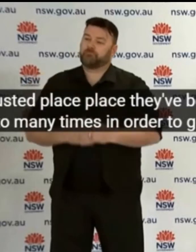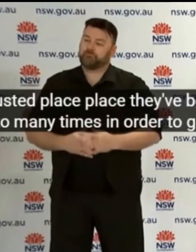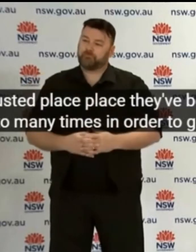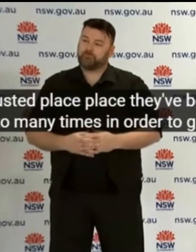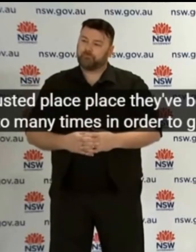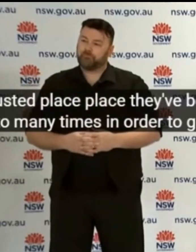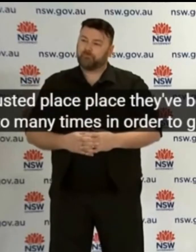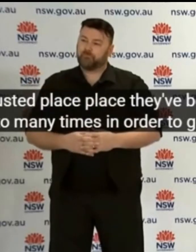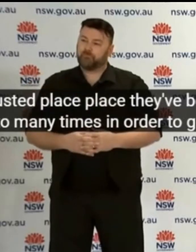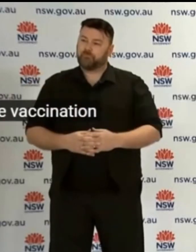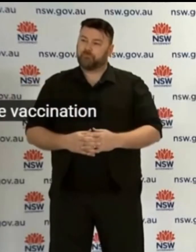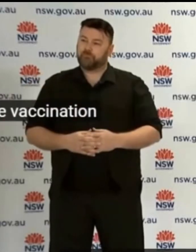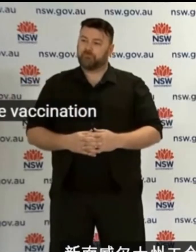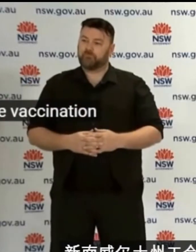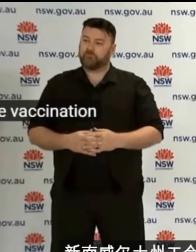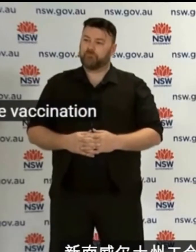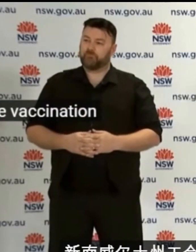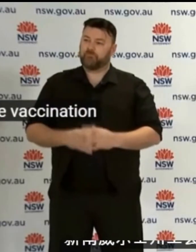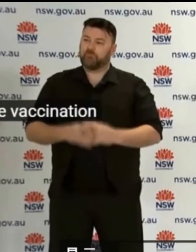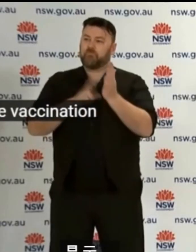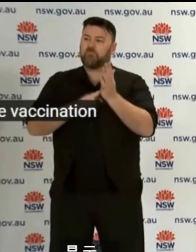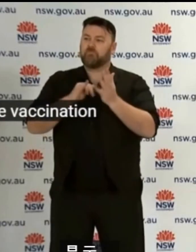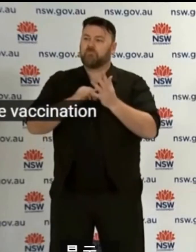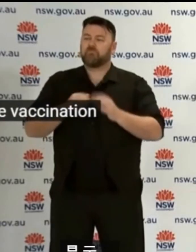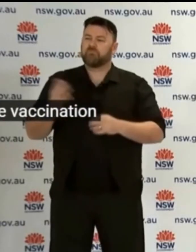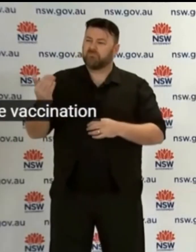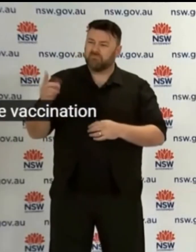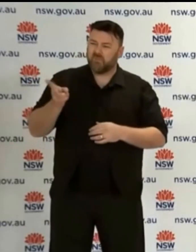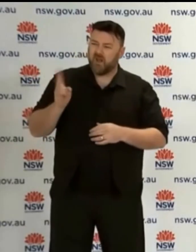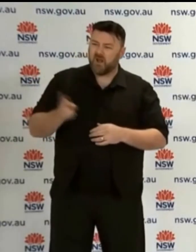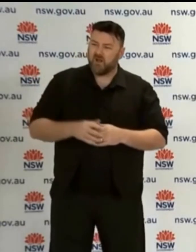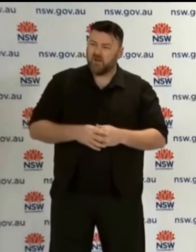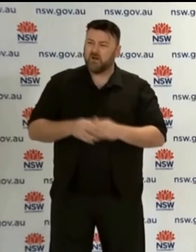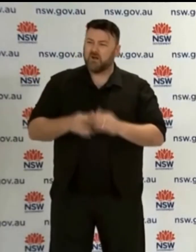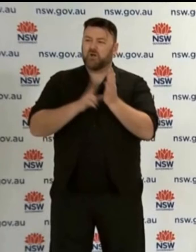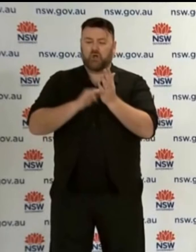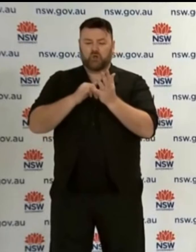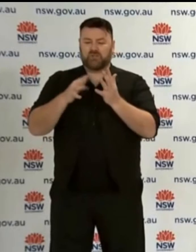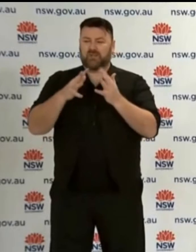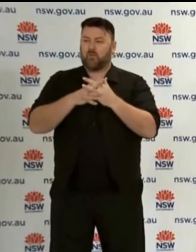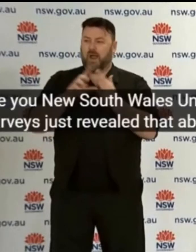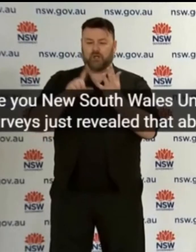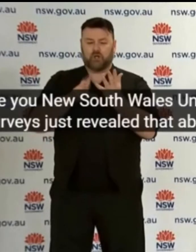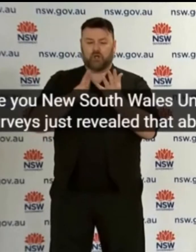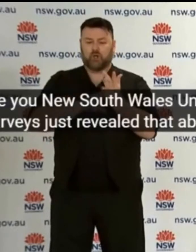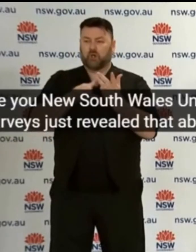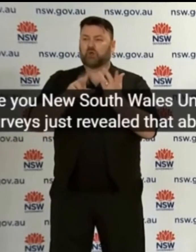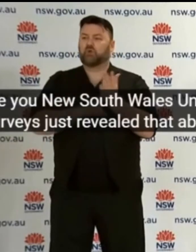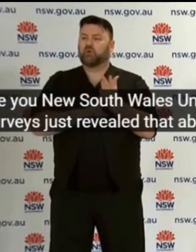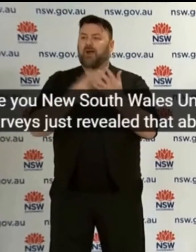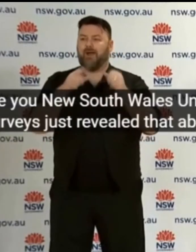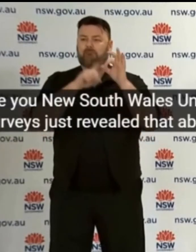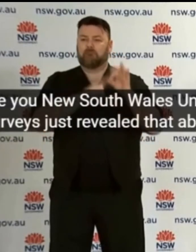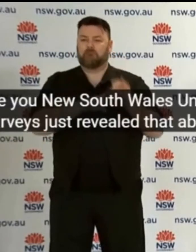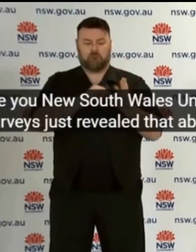New South Wales Union surveys just revealed that about... I'm sorry, I didn't catch the first part of the question. A New South Wales Union survey of about 3,000 essential